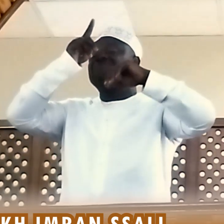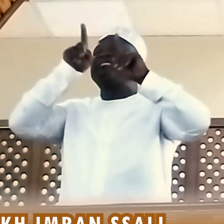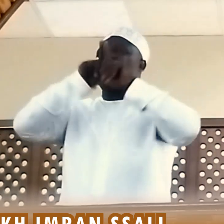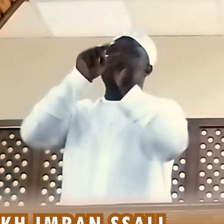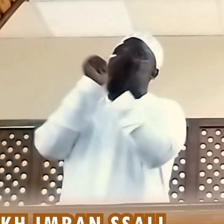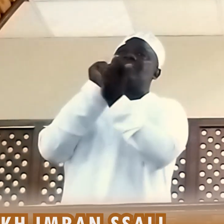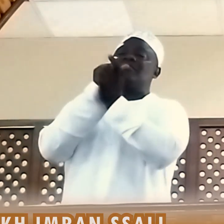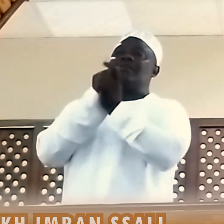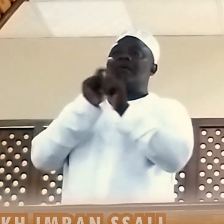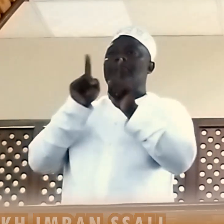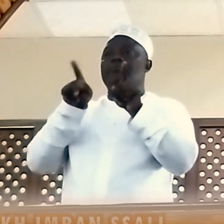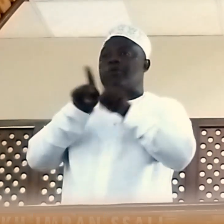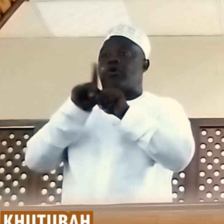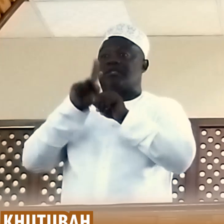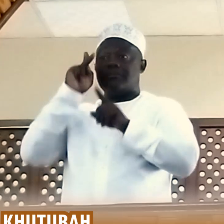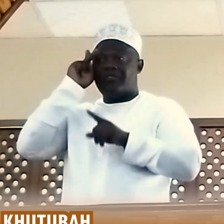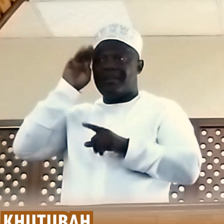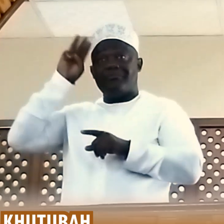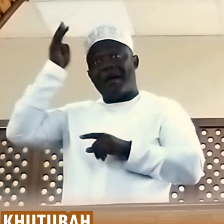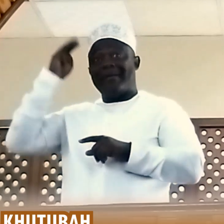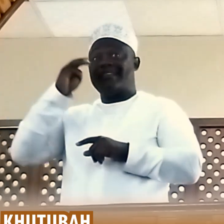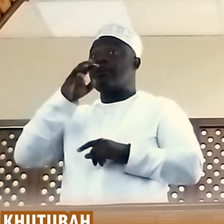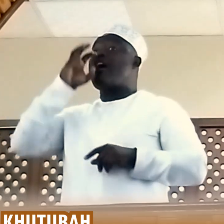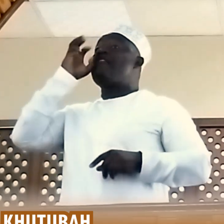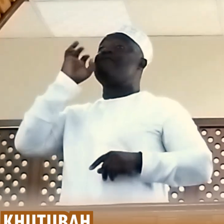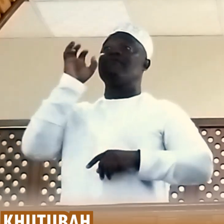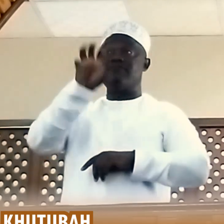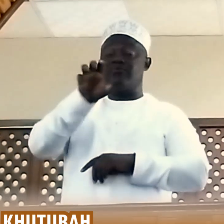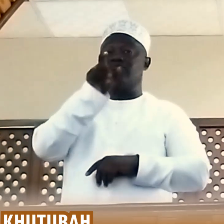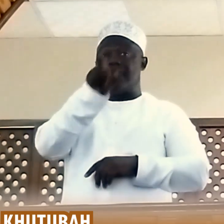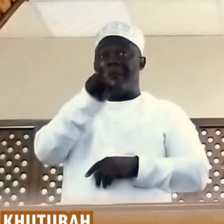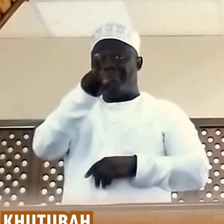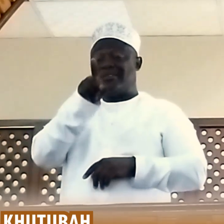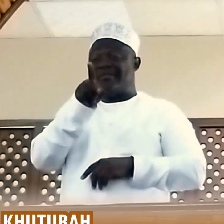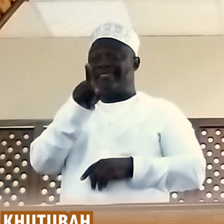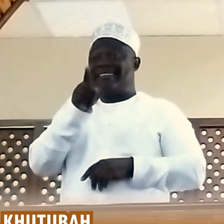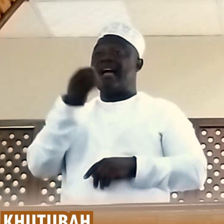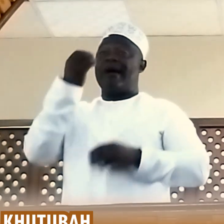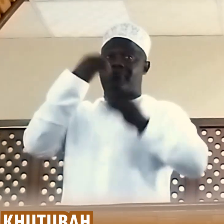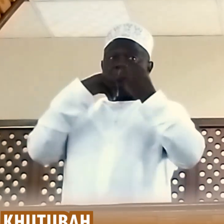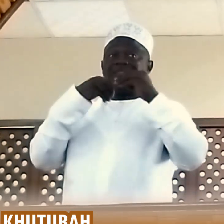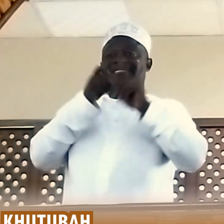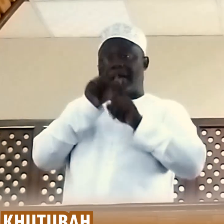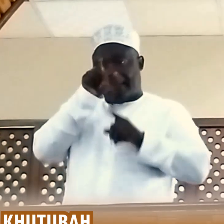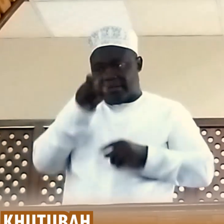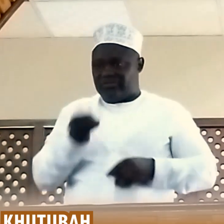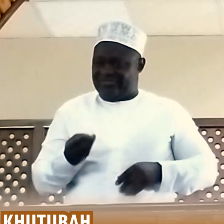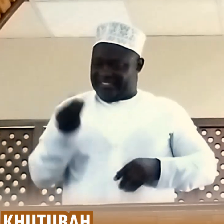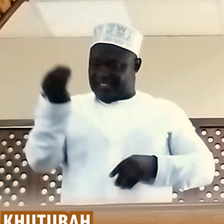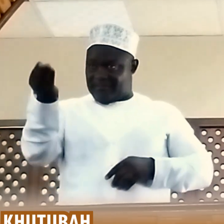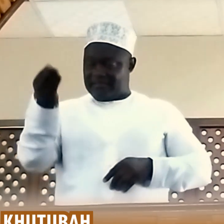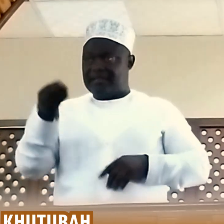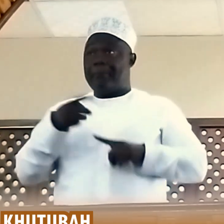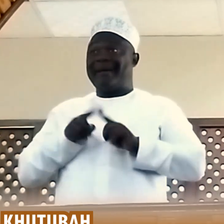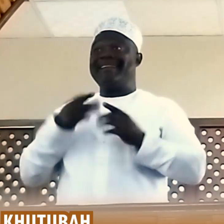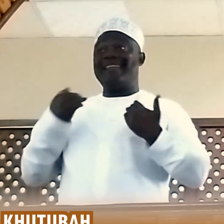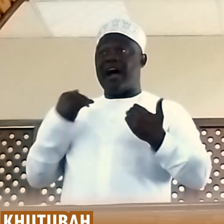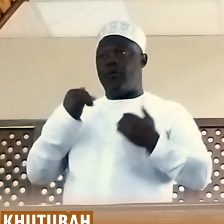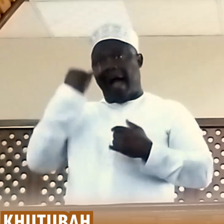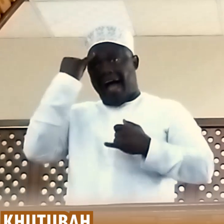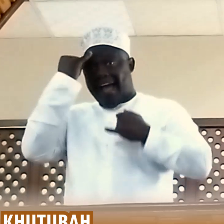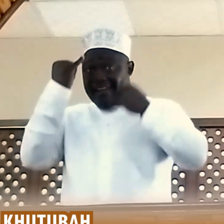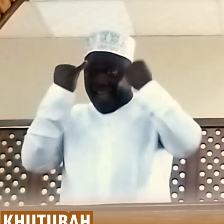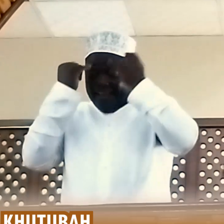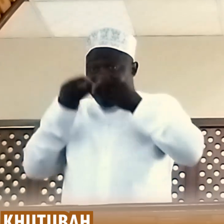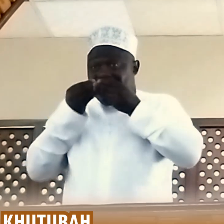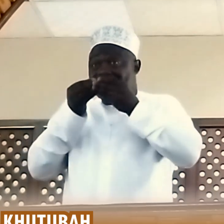olokubanga nabbi akolimira ajiria nona ajimua. Wano twagala kuwa magezi nga